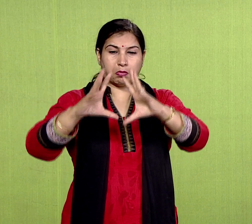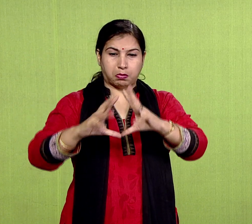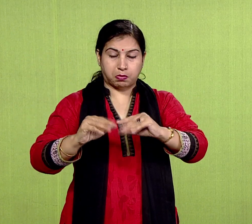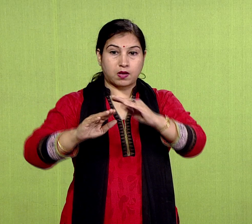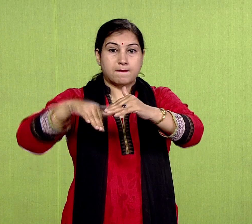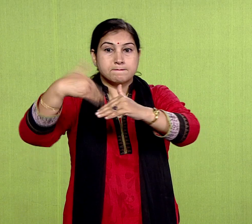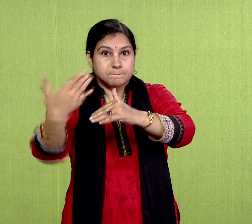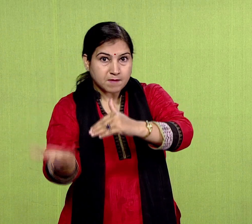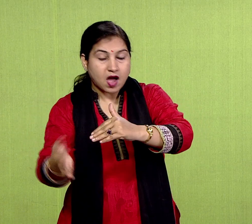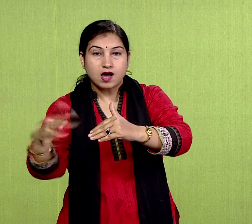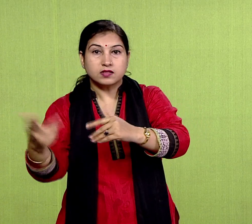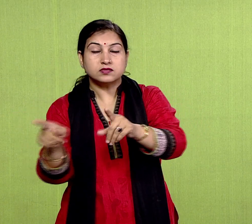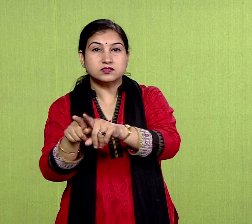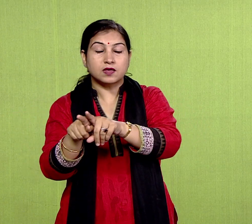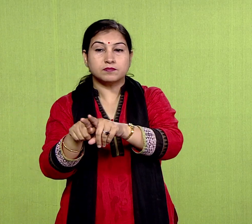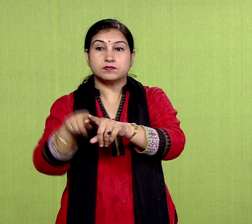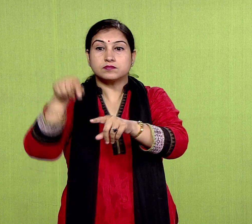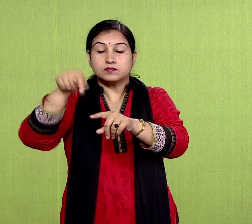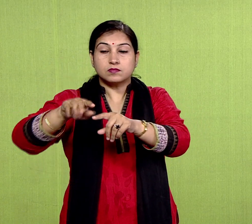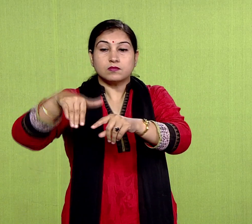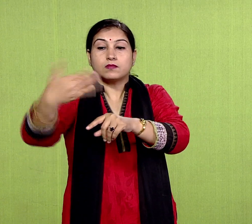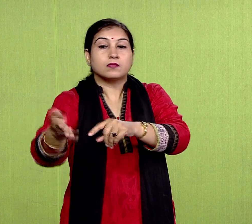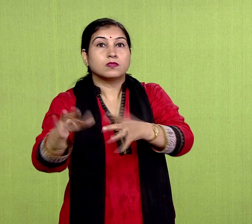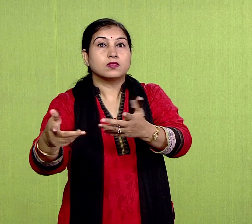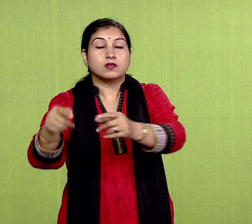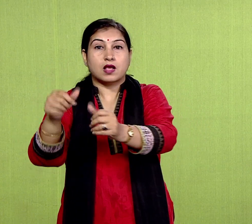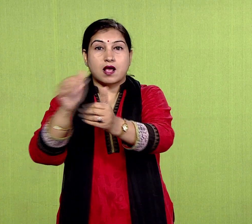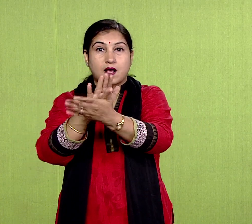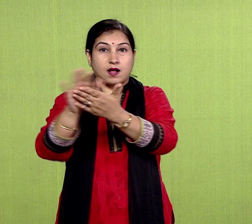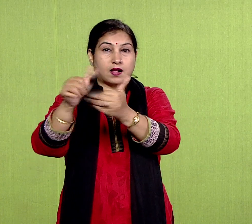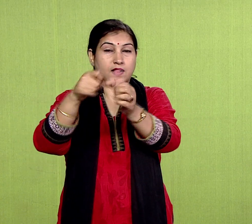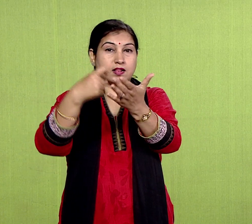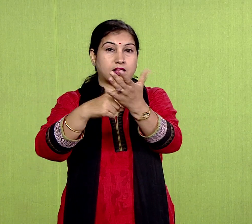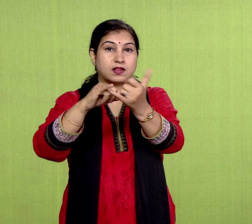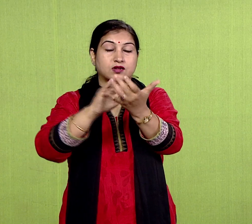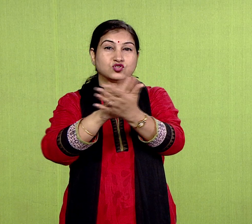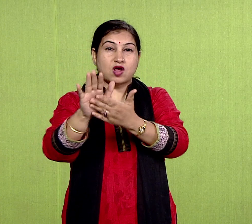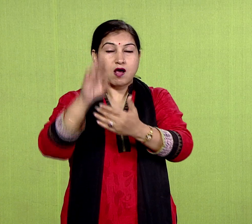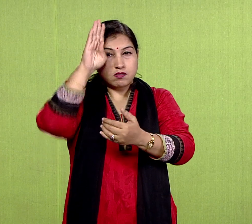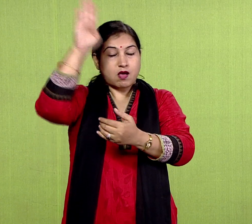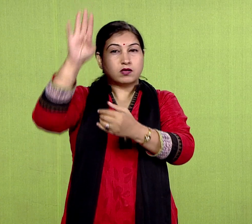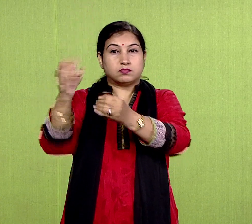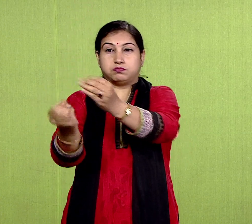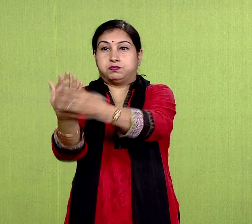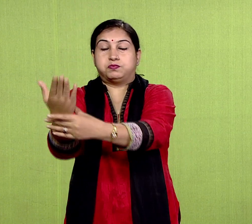and before the rise of the king Harsha of Thaneshwar,